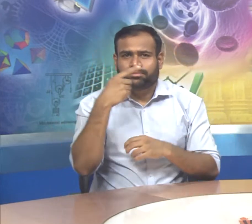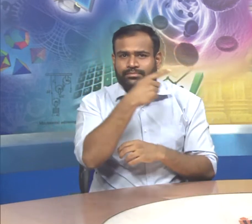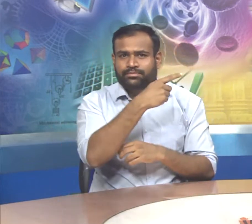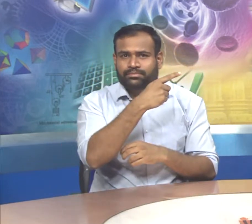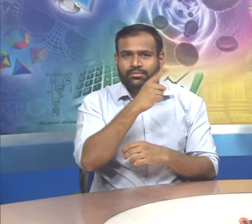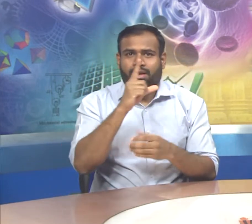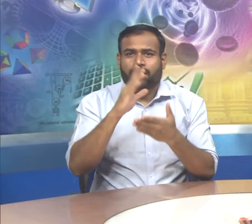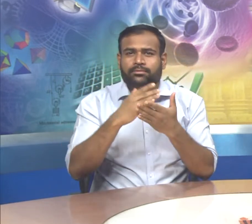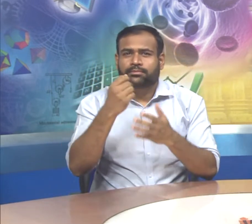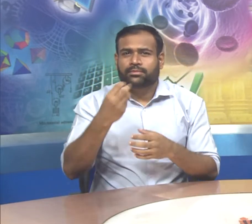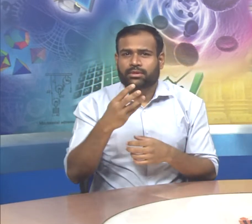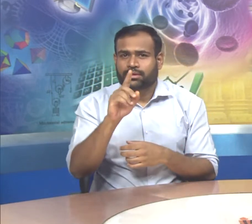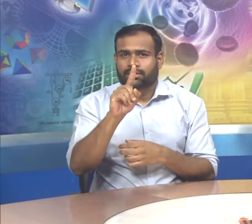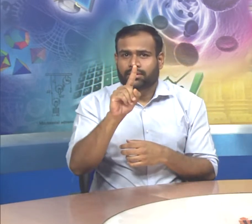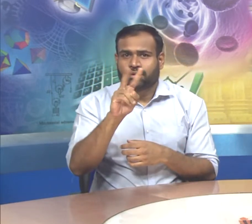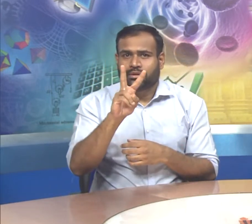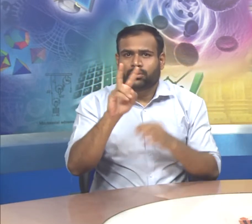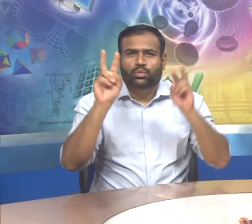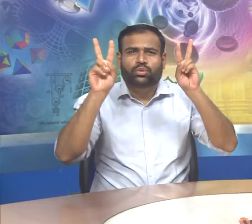317. This is for senior secondary level.